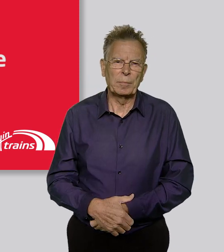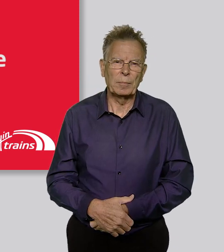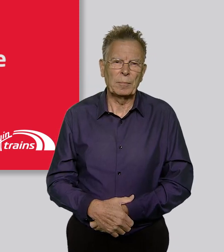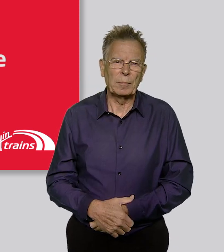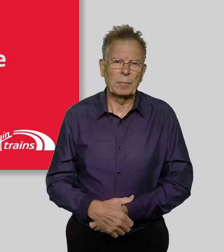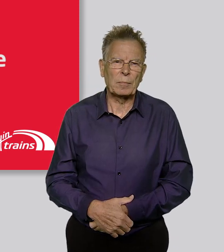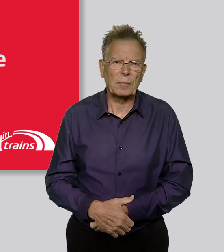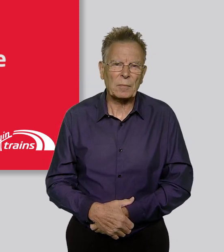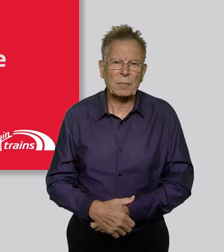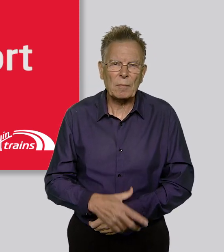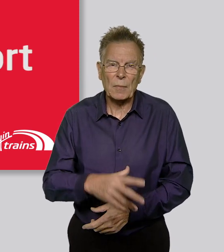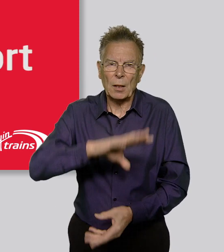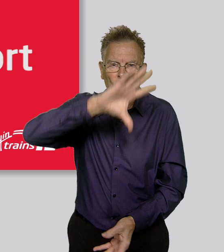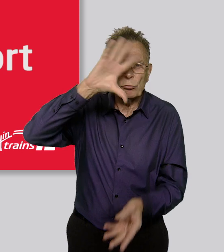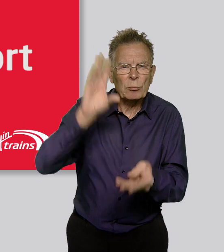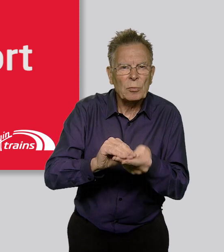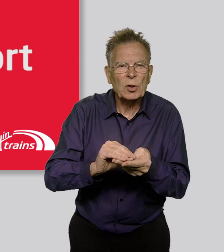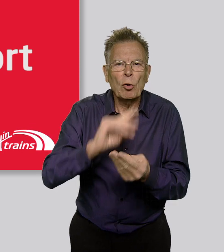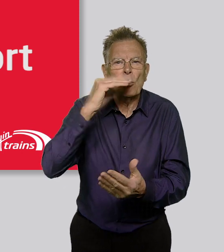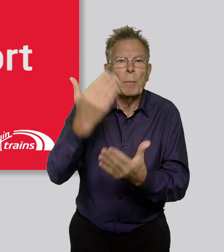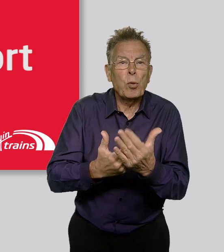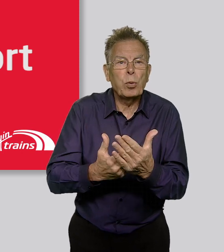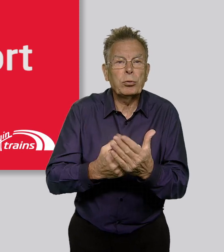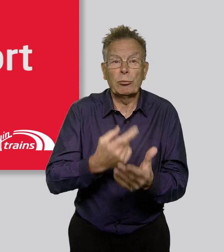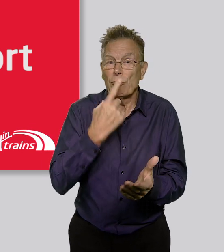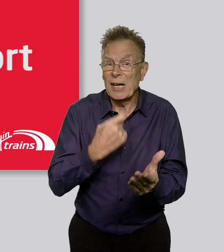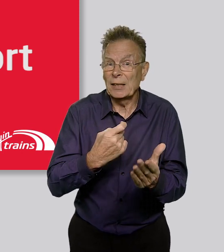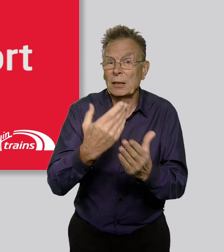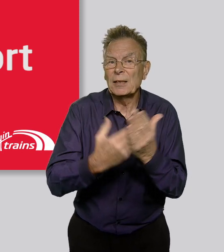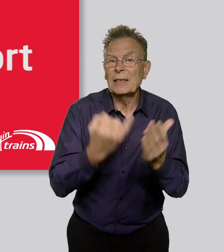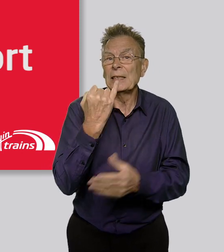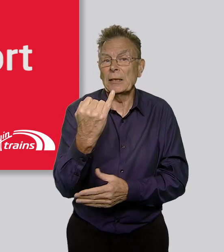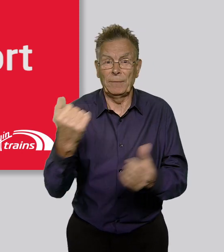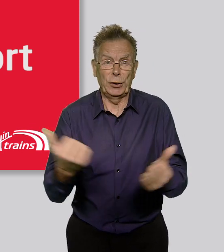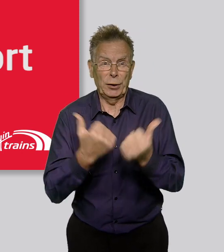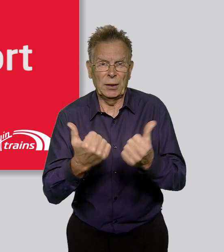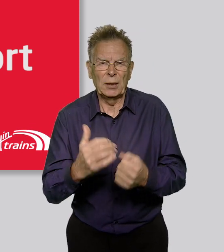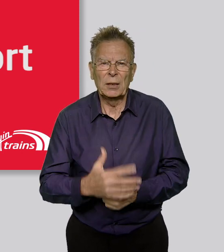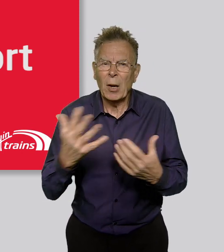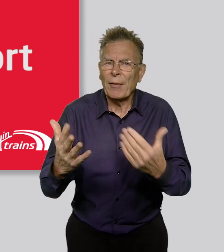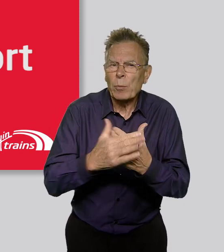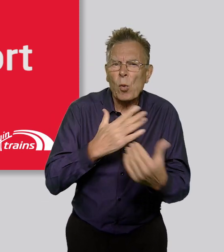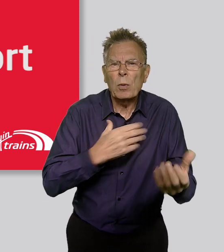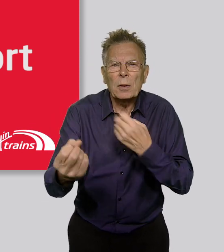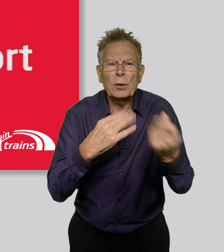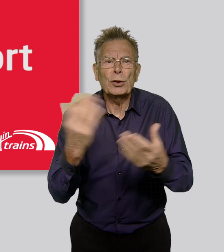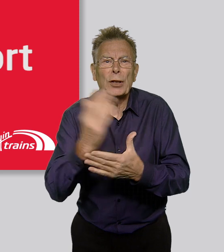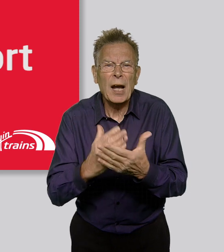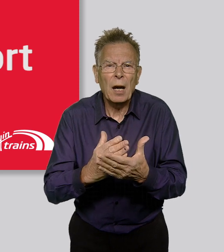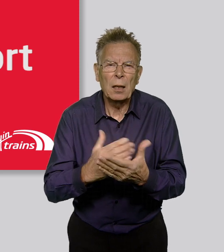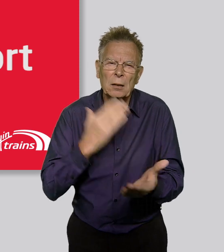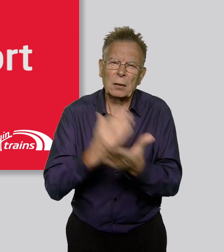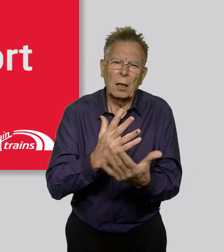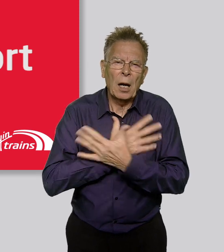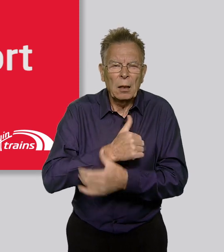37. And that concludes our Red Report 6. If you've got anything to share, anything at